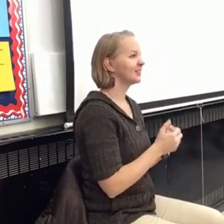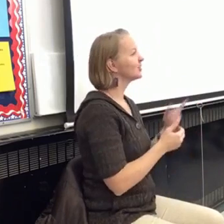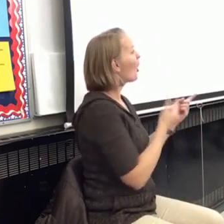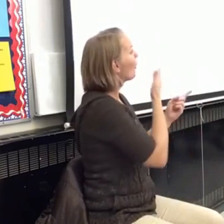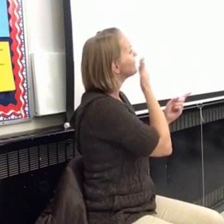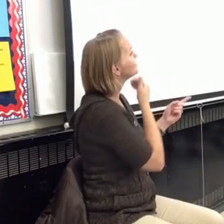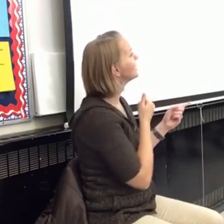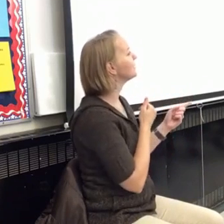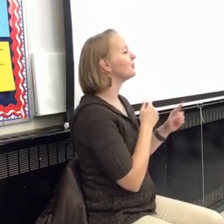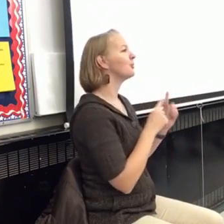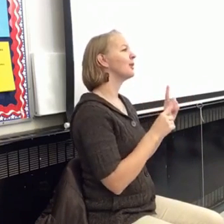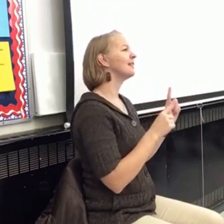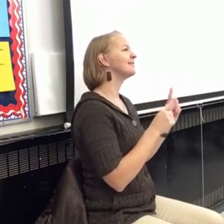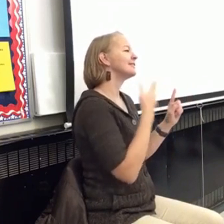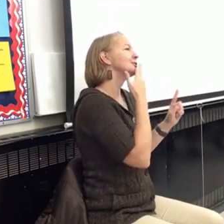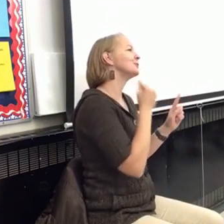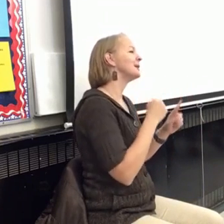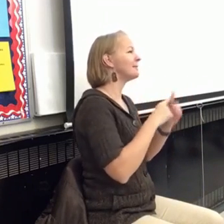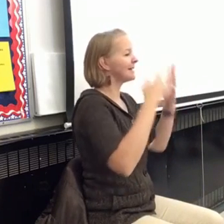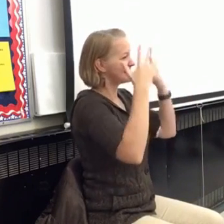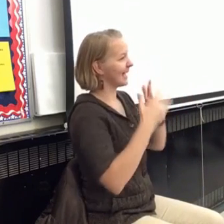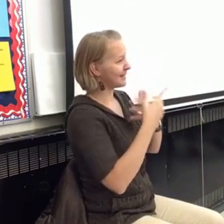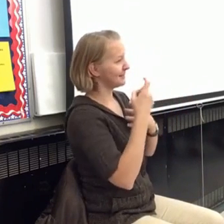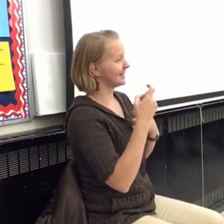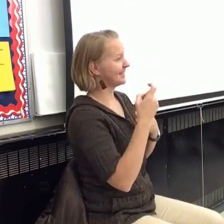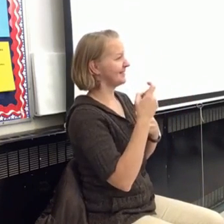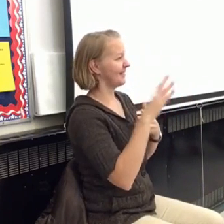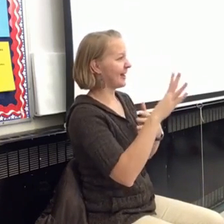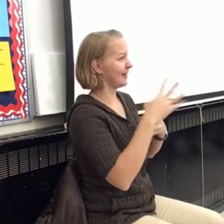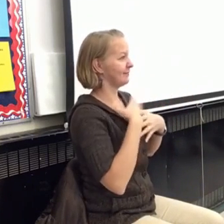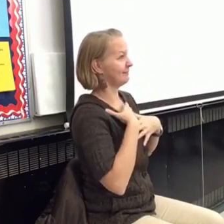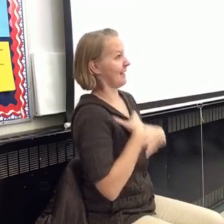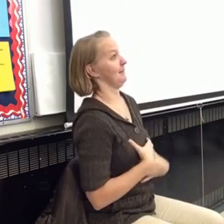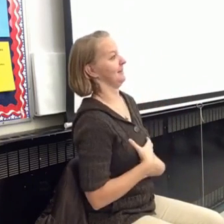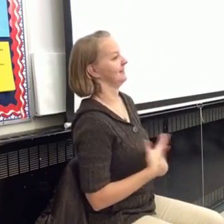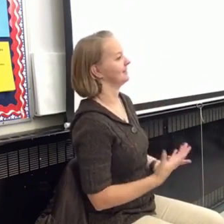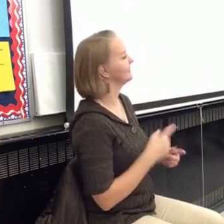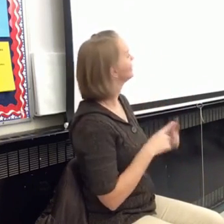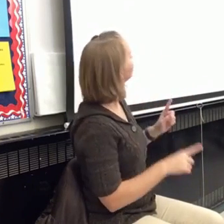of why, because everyone died, okay? Now, when we look at the flag,